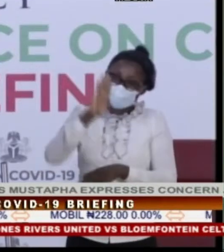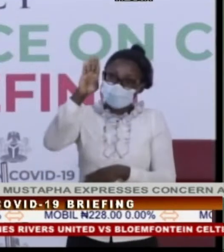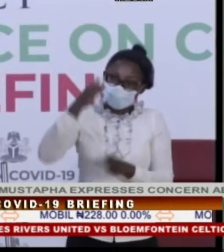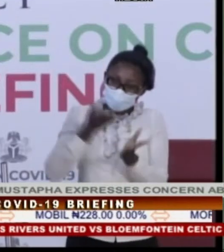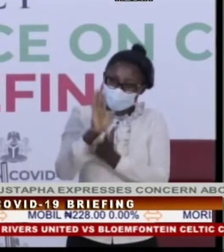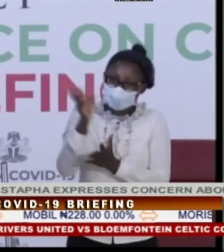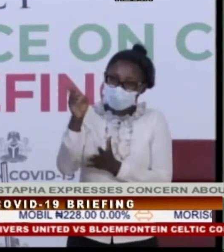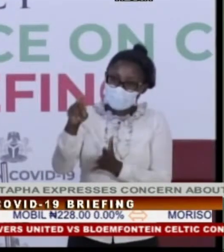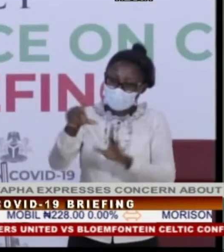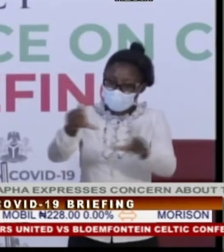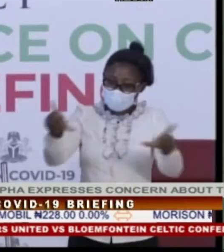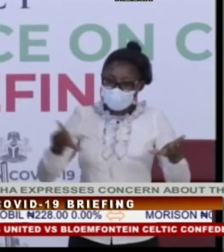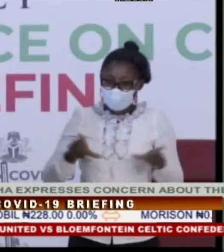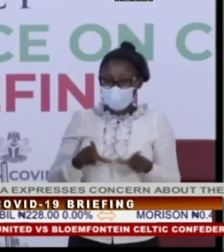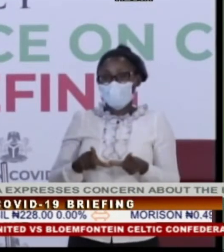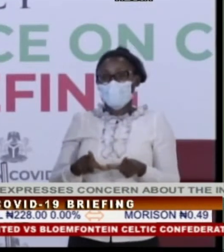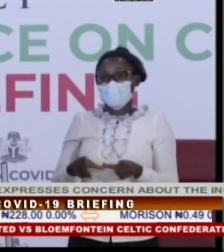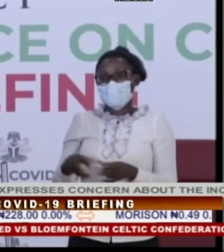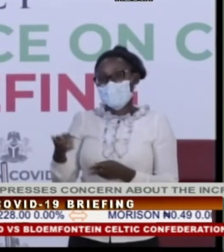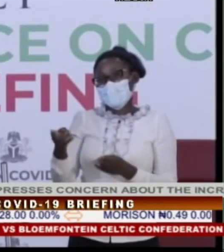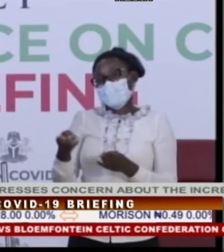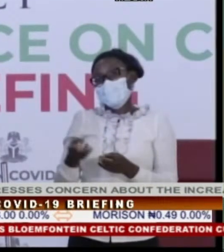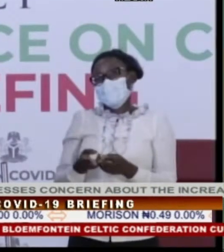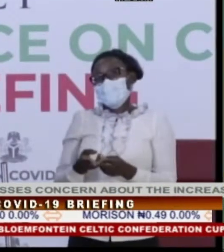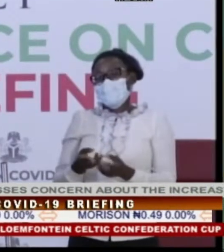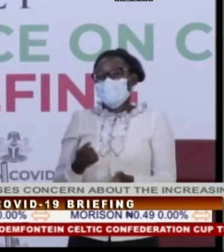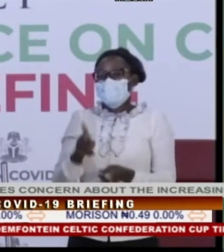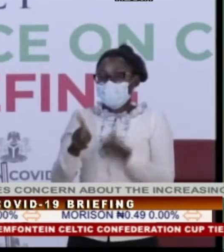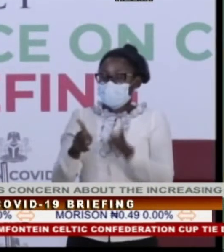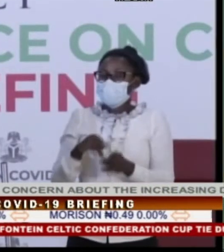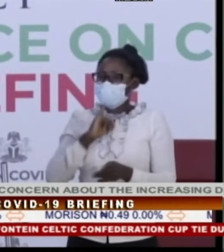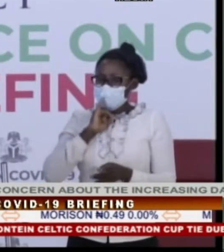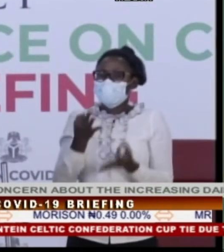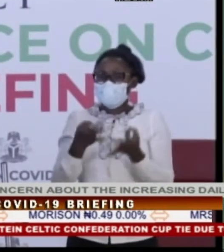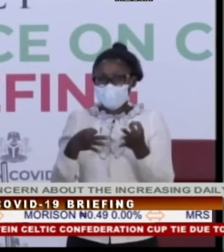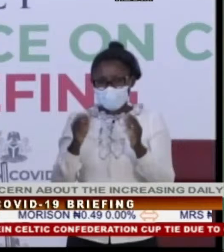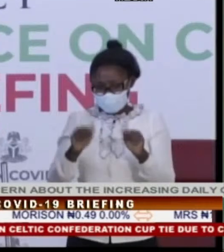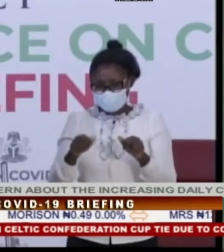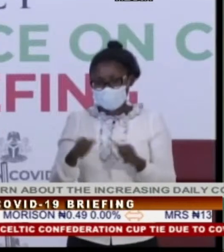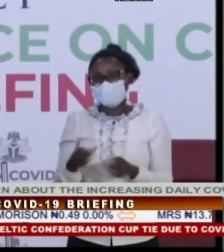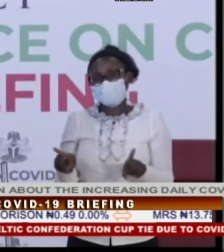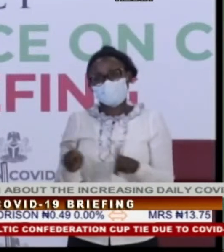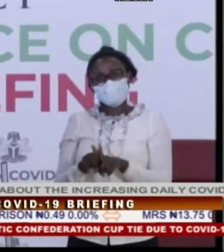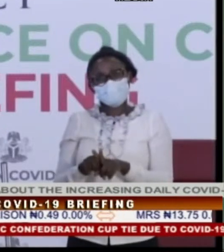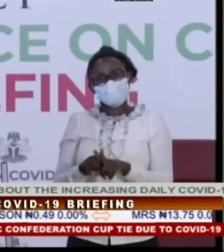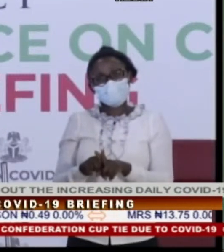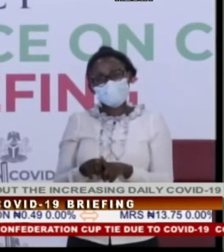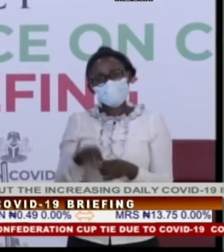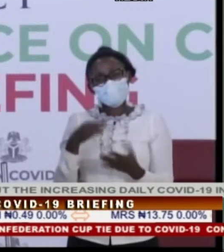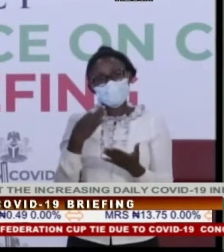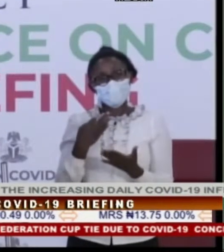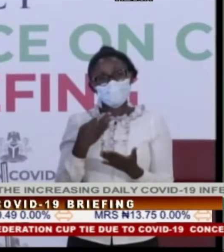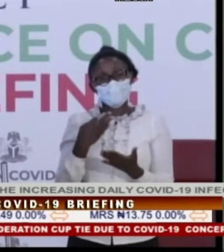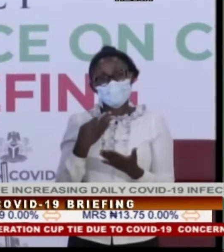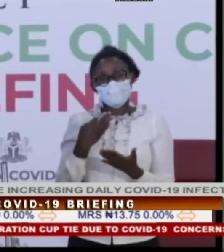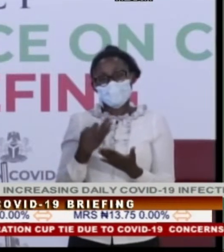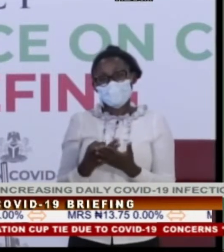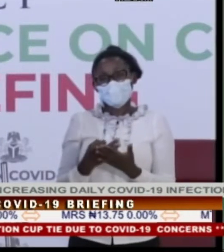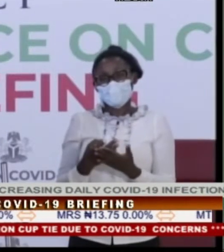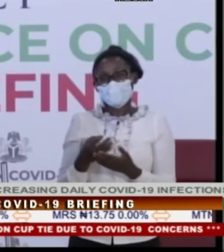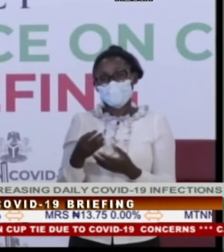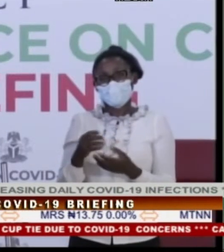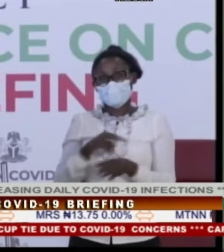There will be a strain on the medical personnel. Right now, our medical frontliners are